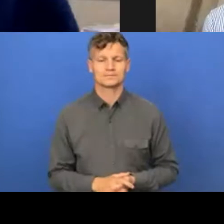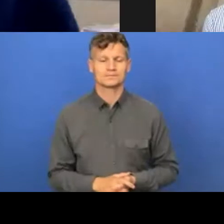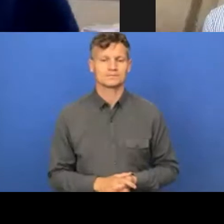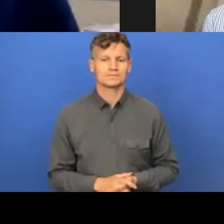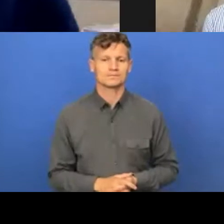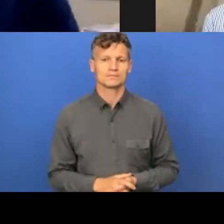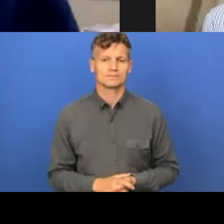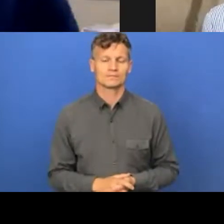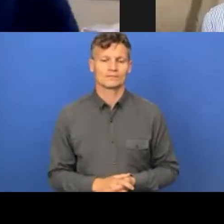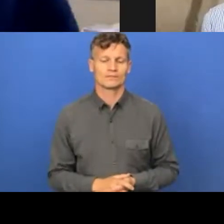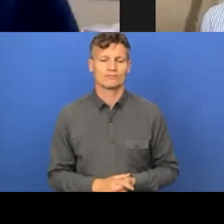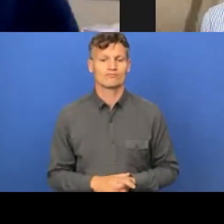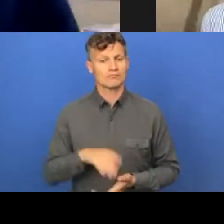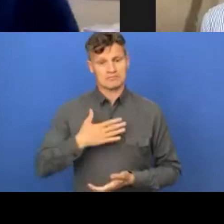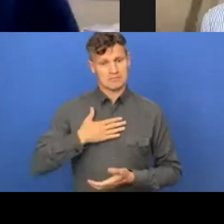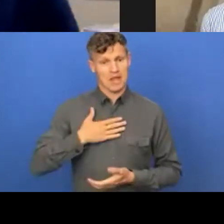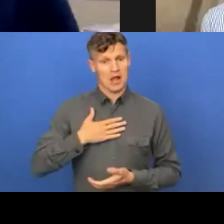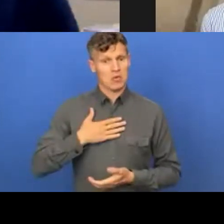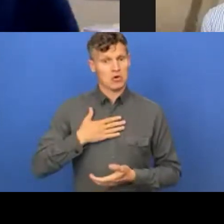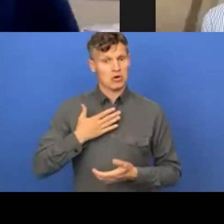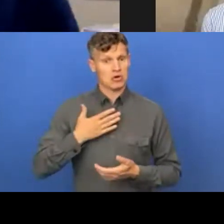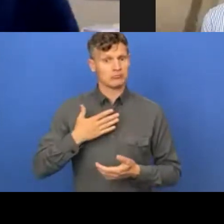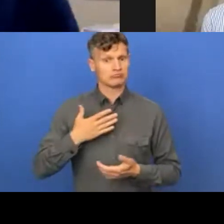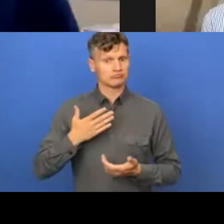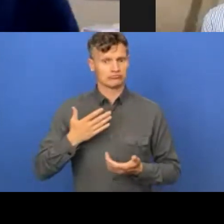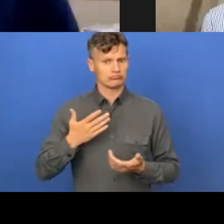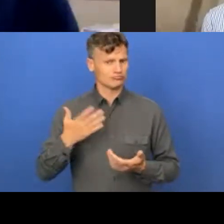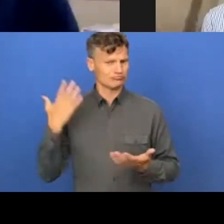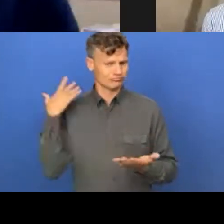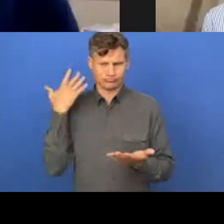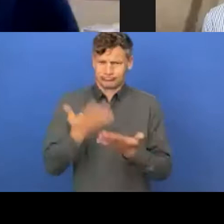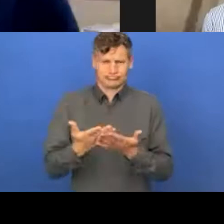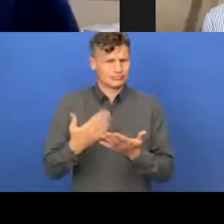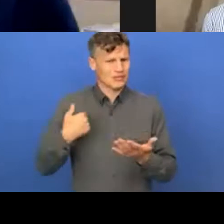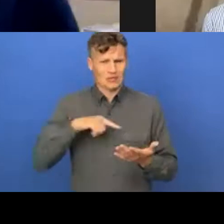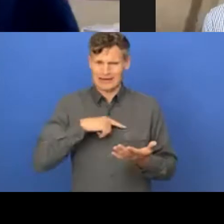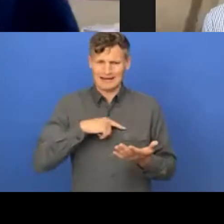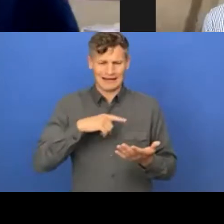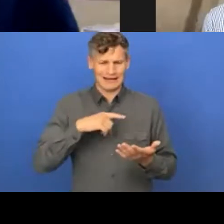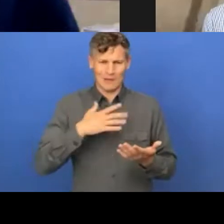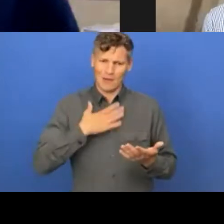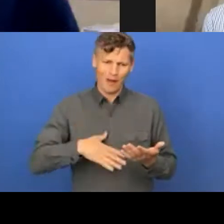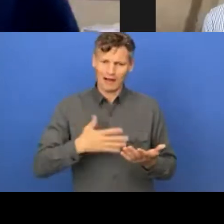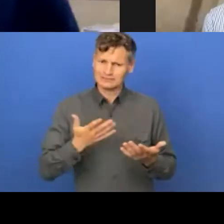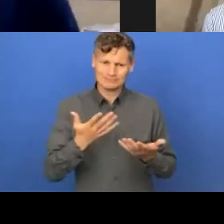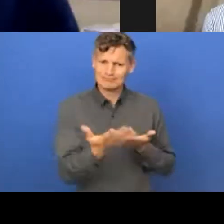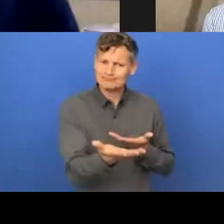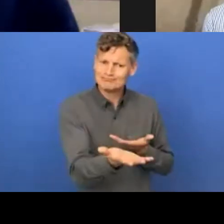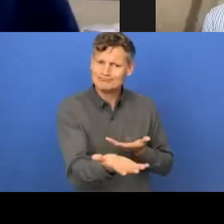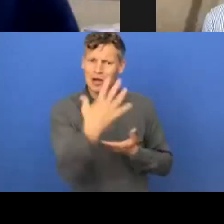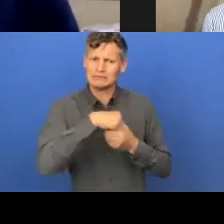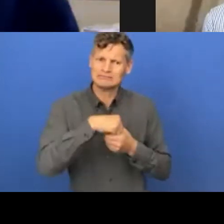approach to conduct research that is participatory across what we call the life cycle of evidence generation. So